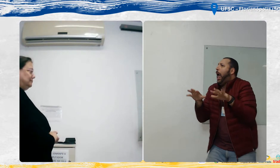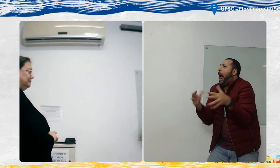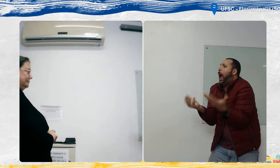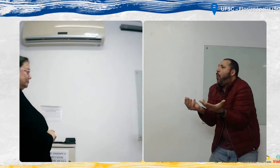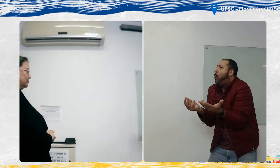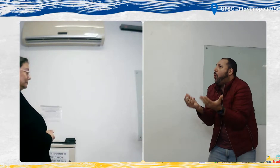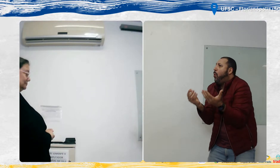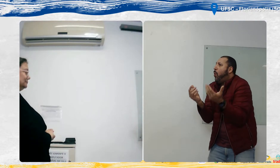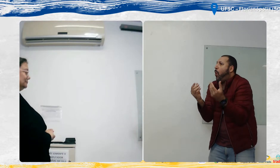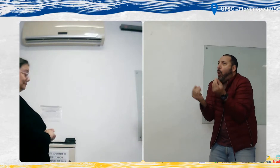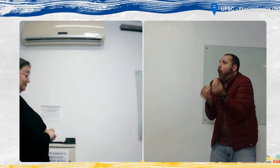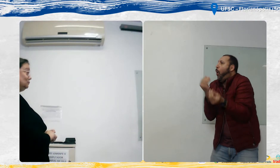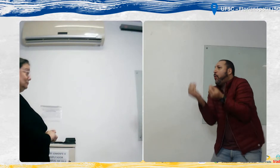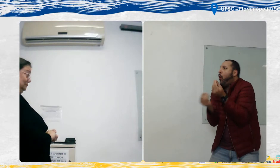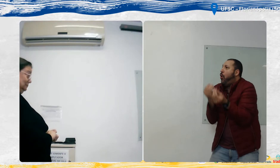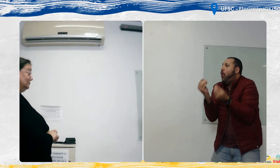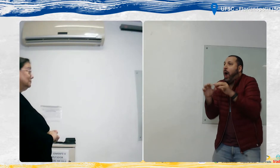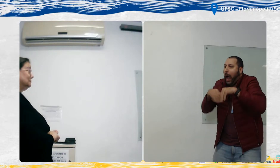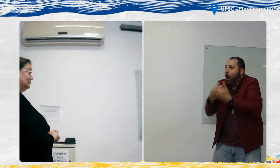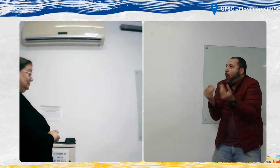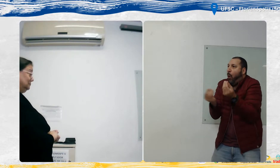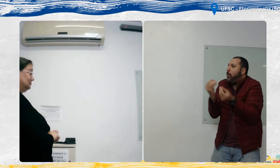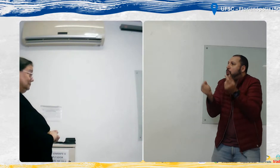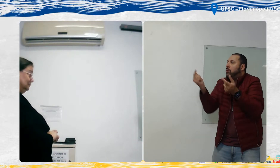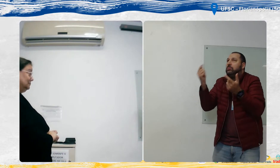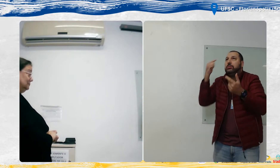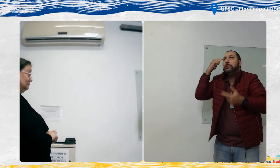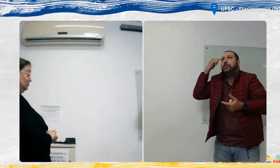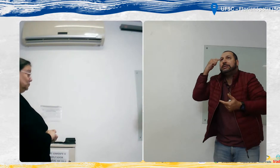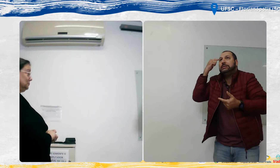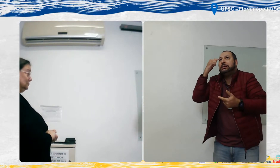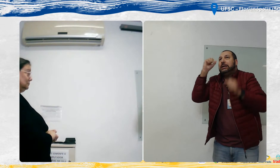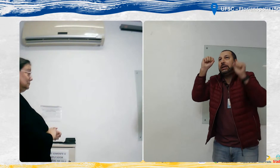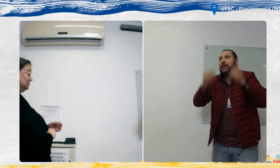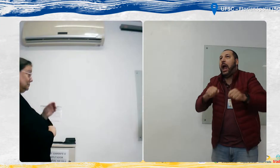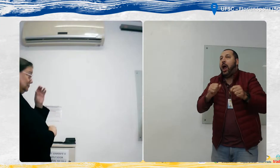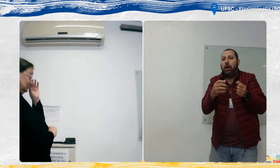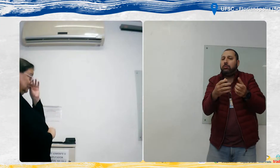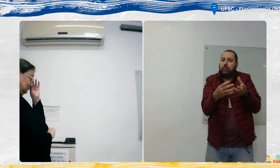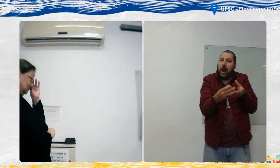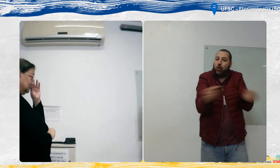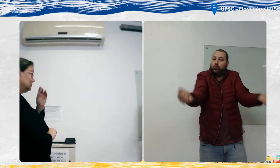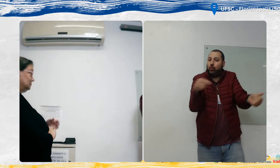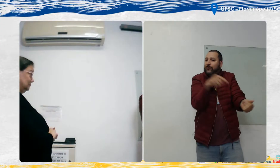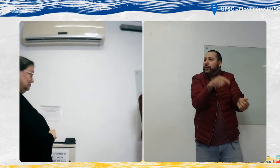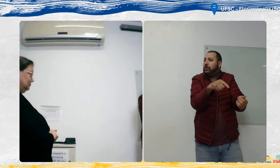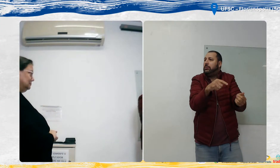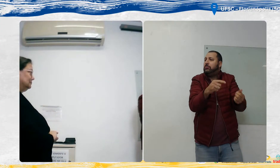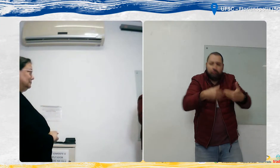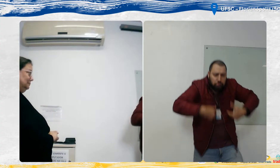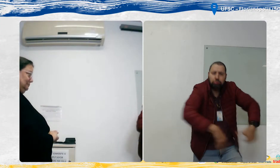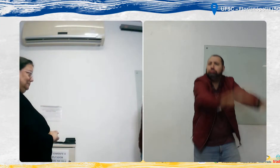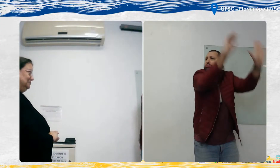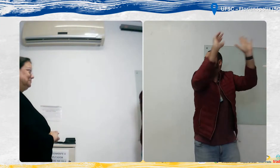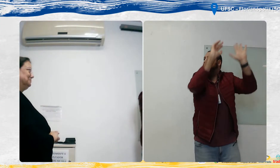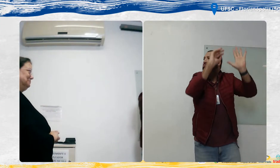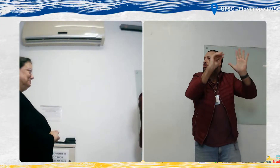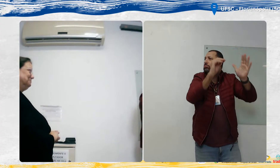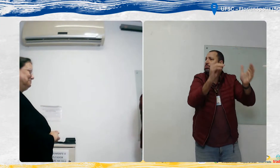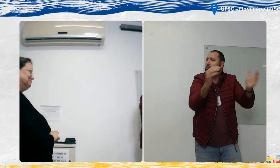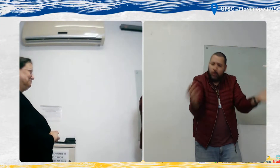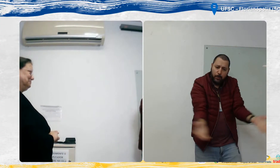is a denial to that. So how do we overcome this if we can think about how